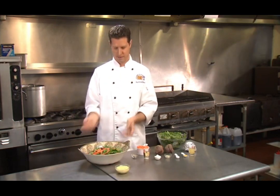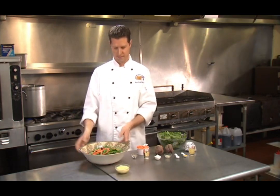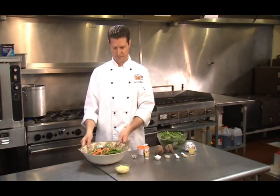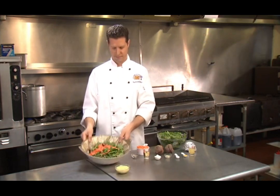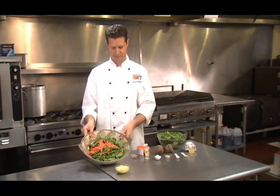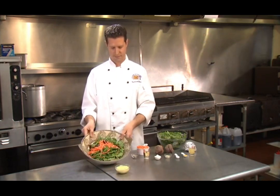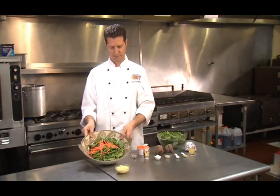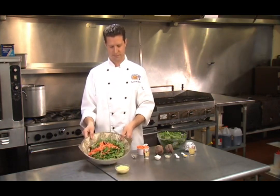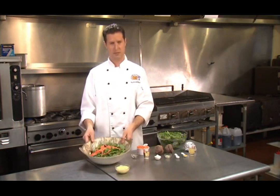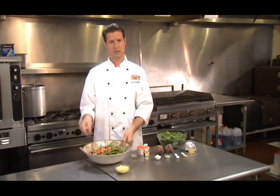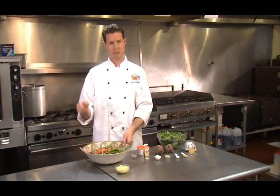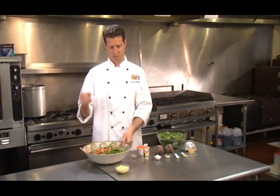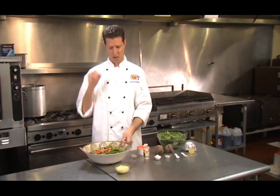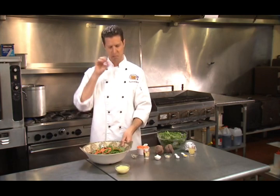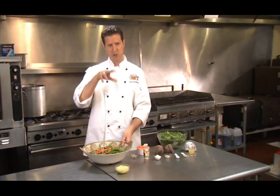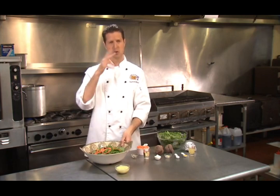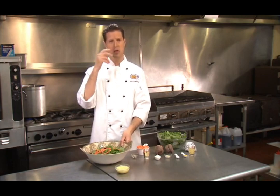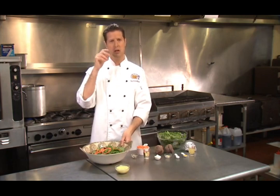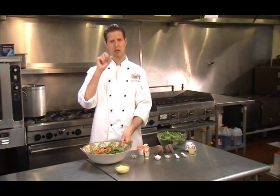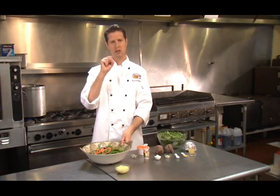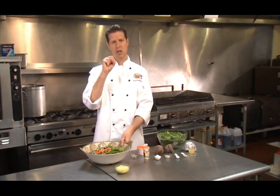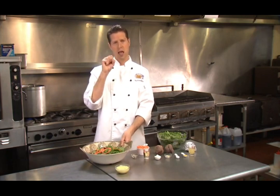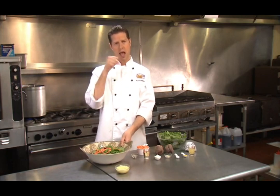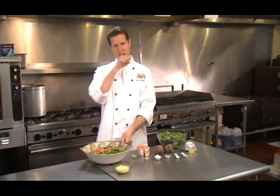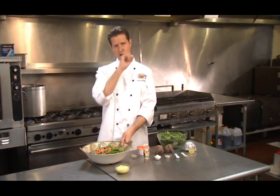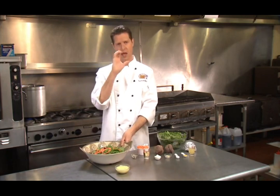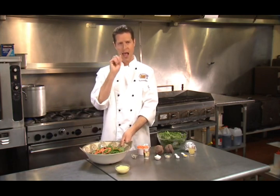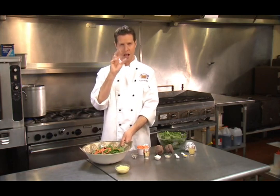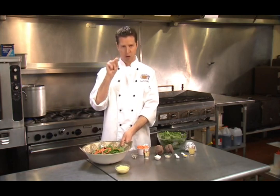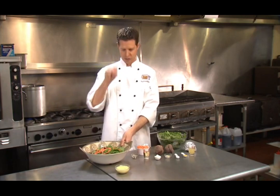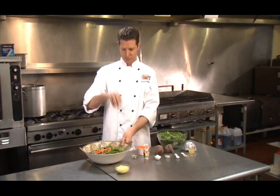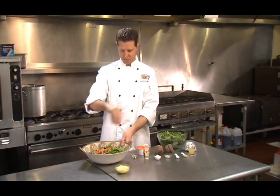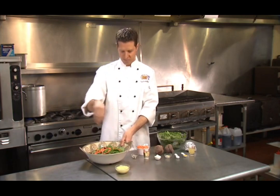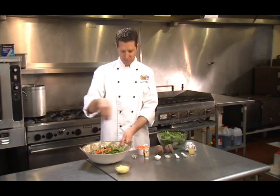Sprinkle the shredded carrots on top of the salad and add the 3 beets.